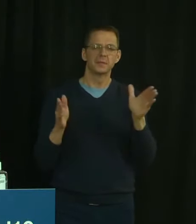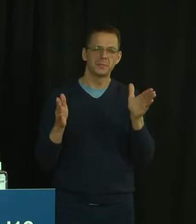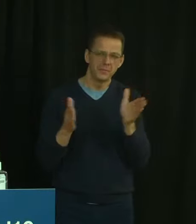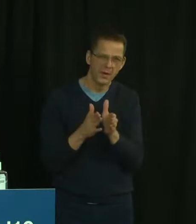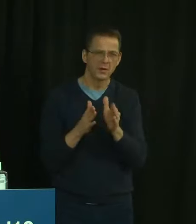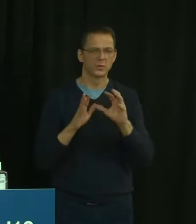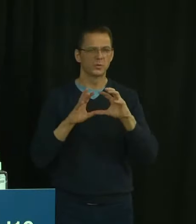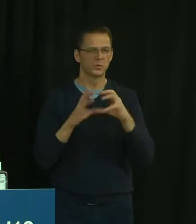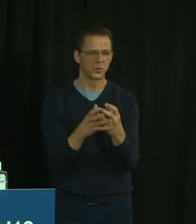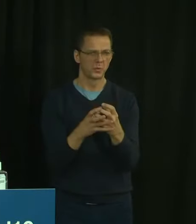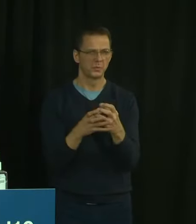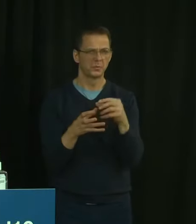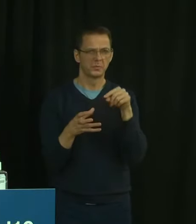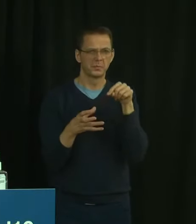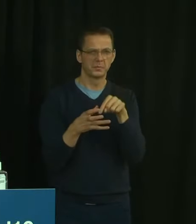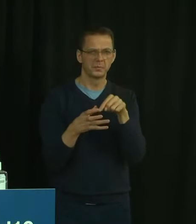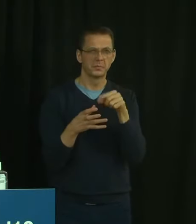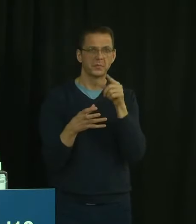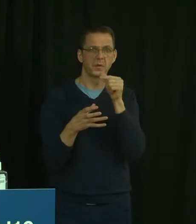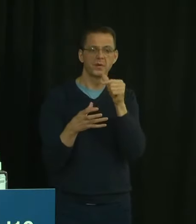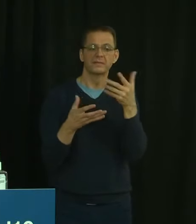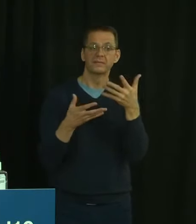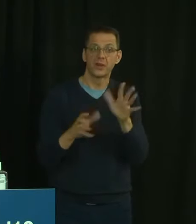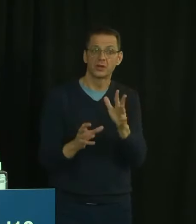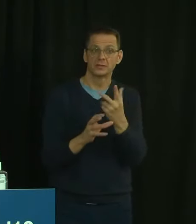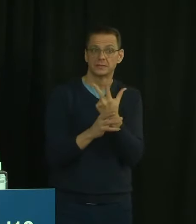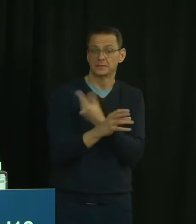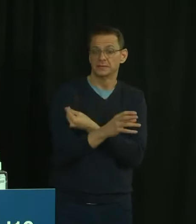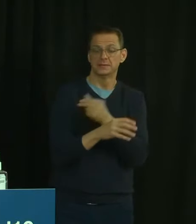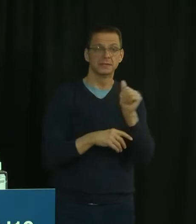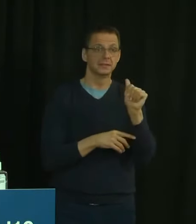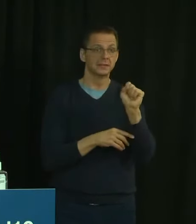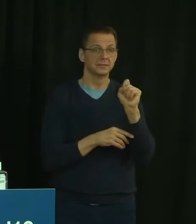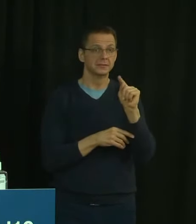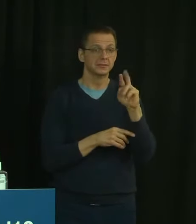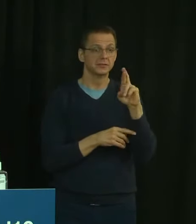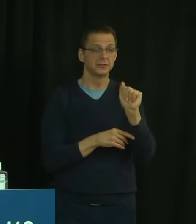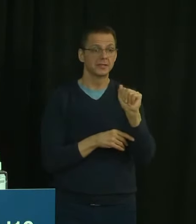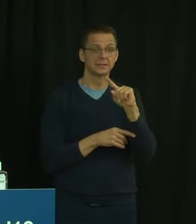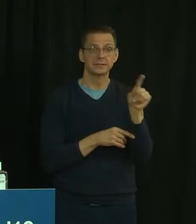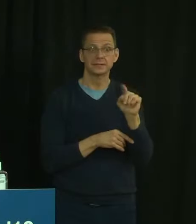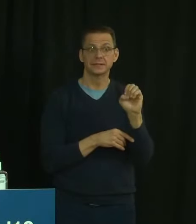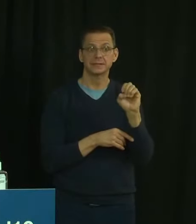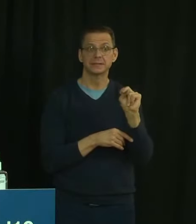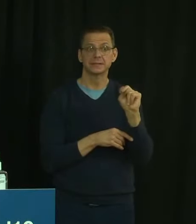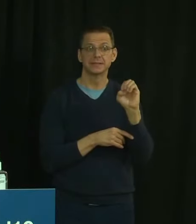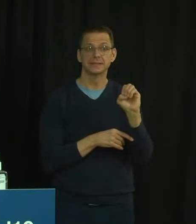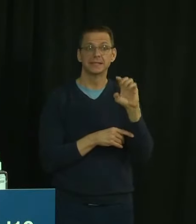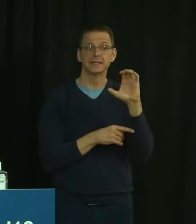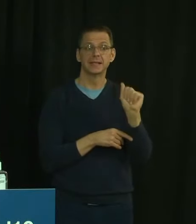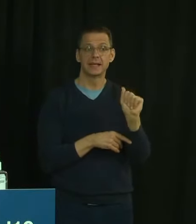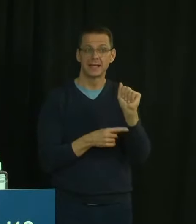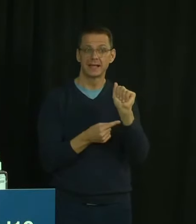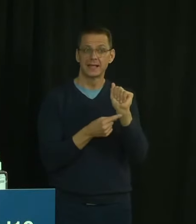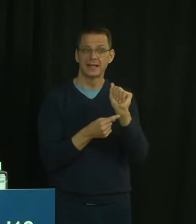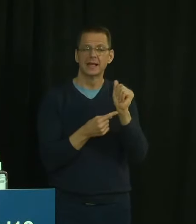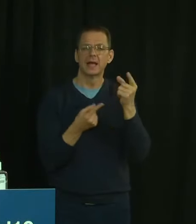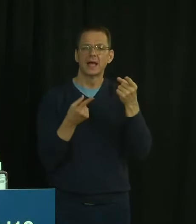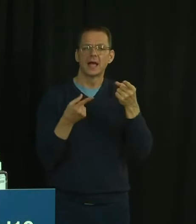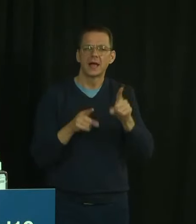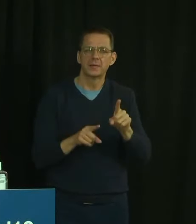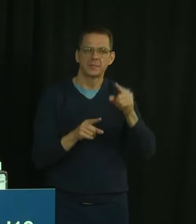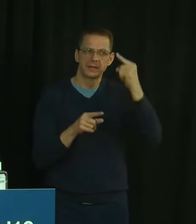was reported 4 to 20 days after the vaccine. These incidents are rare, and at this